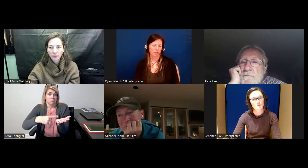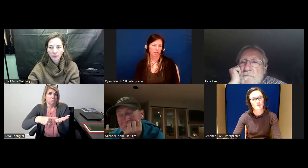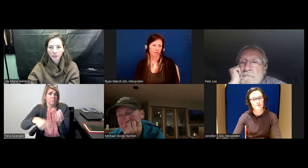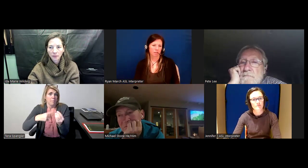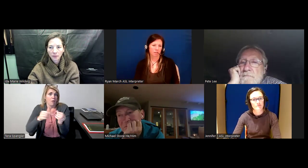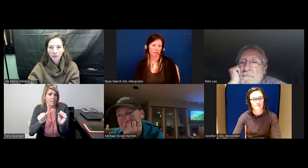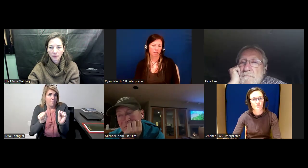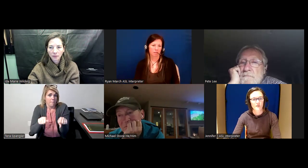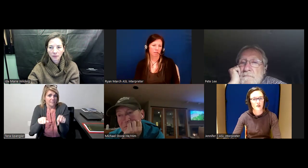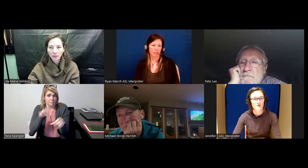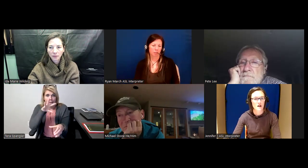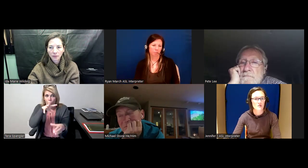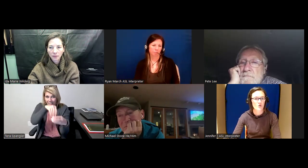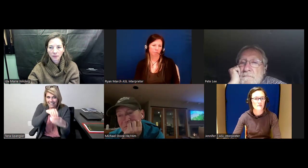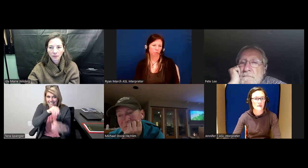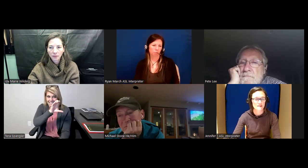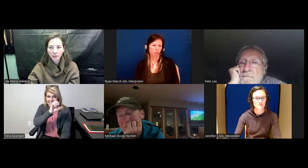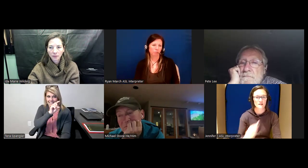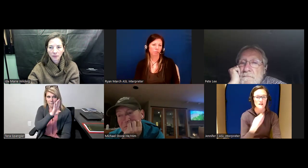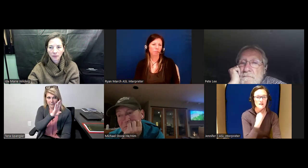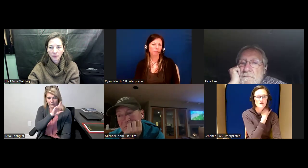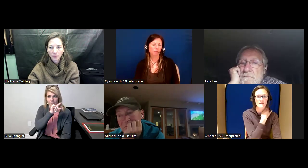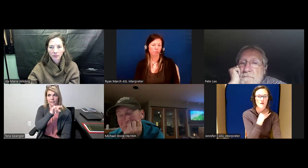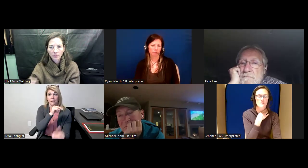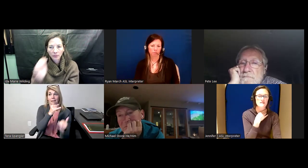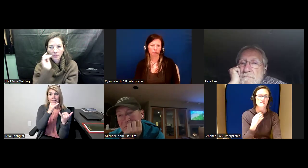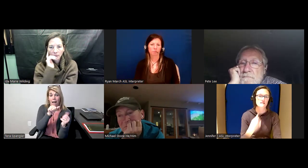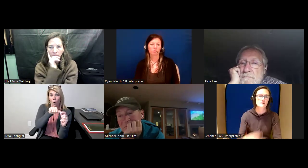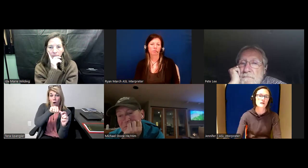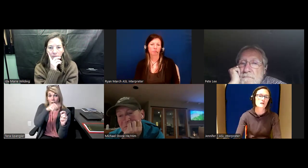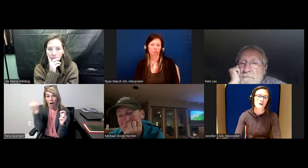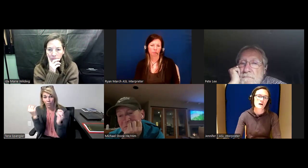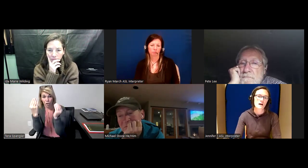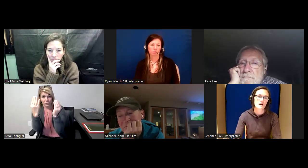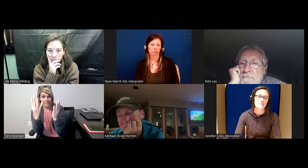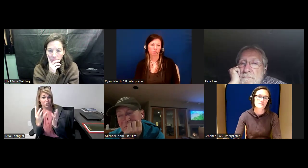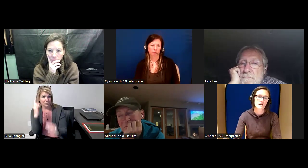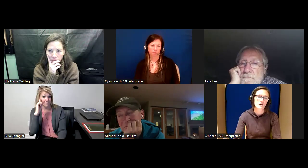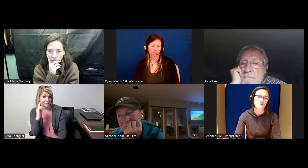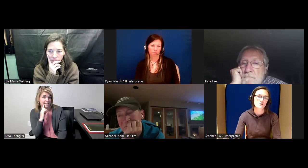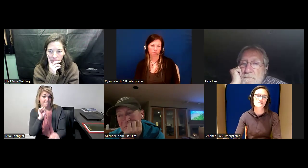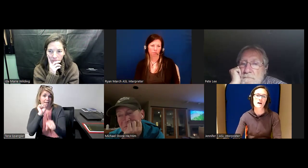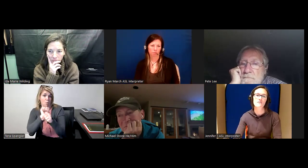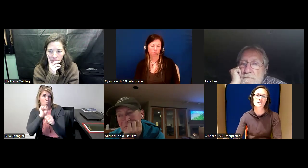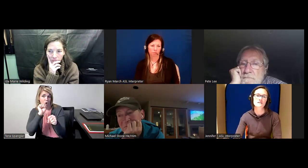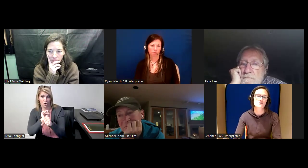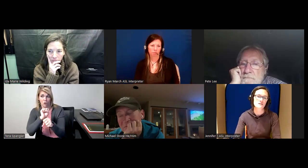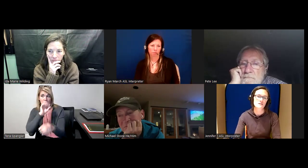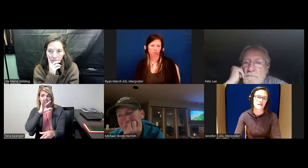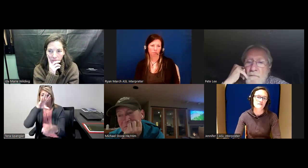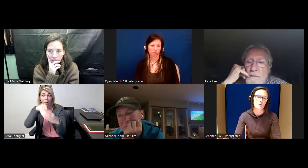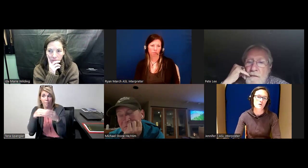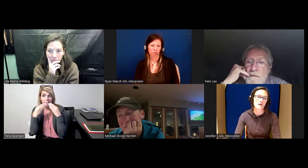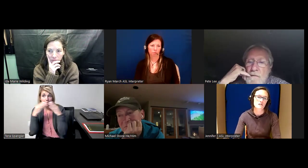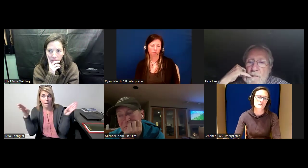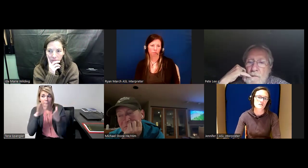to, talk more about the possibility of doing that within CSDB. Now, in terms of other teachers of the